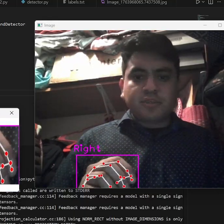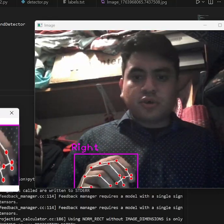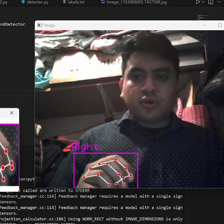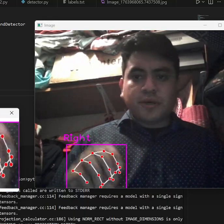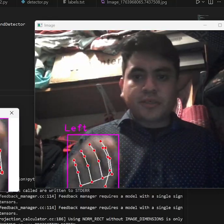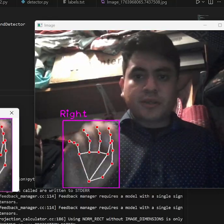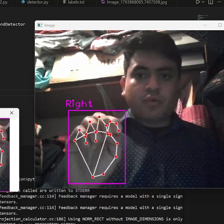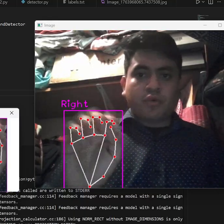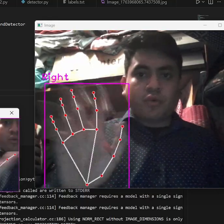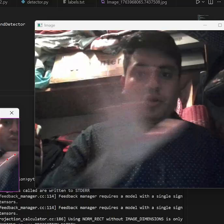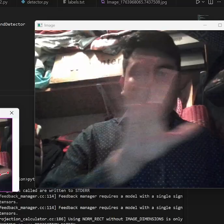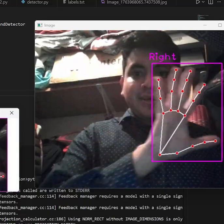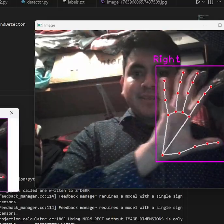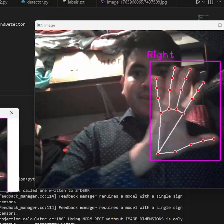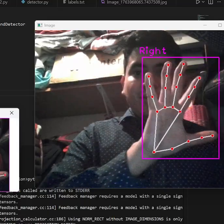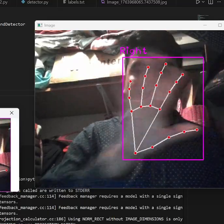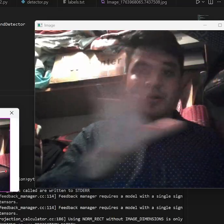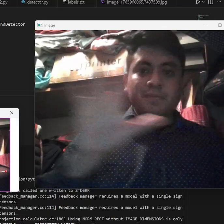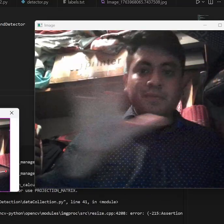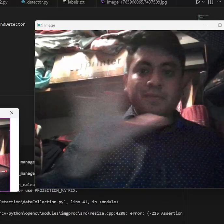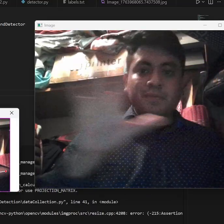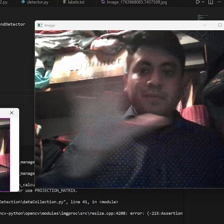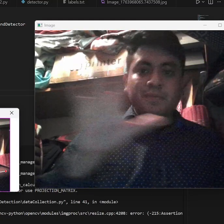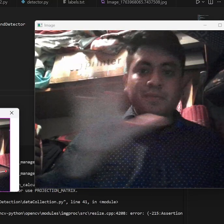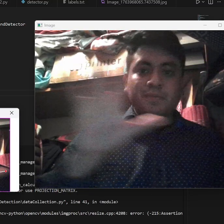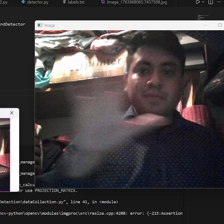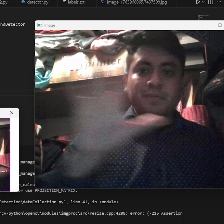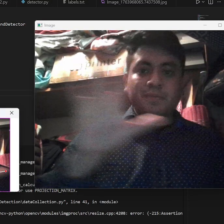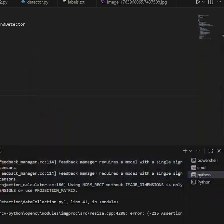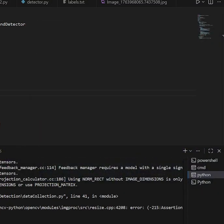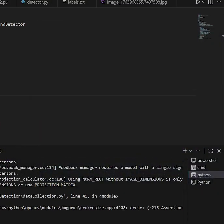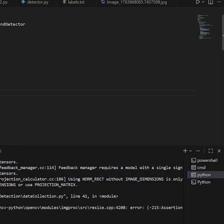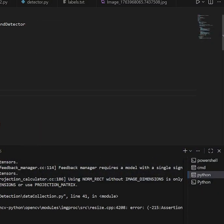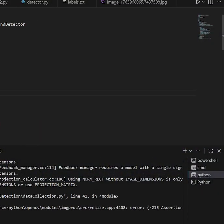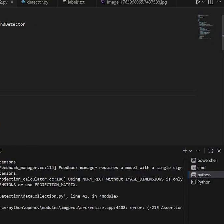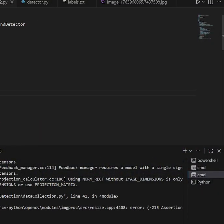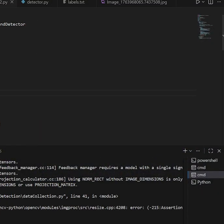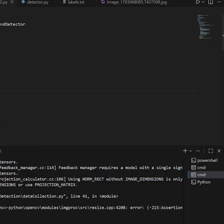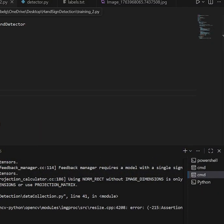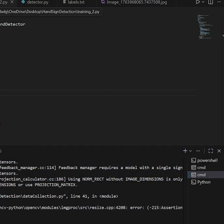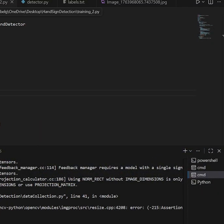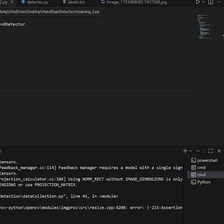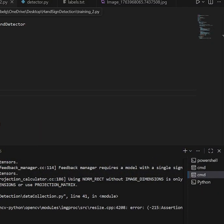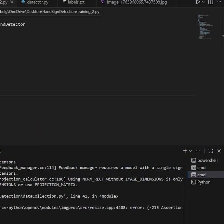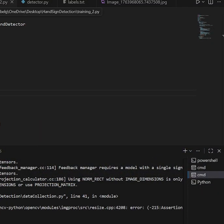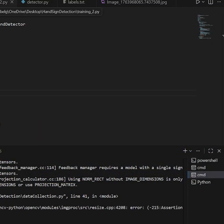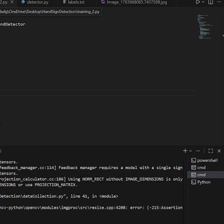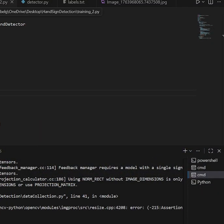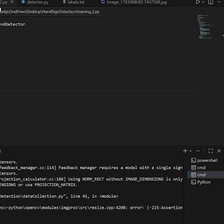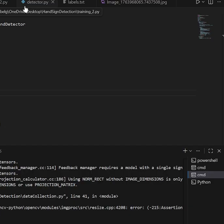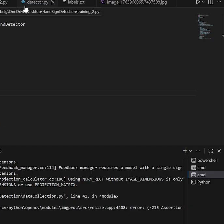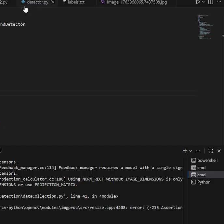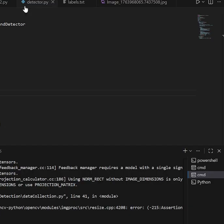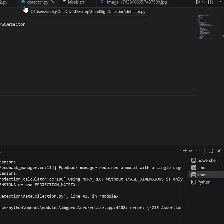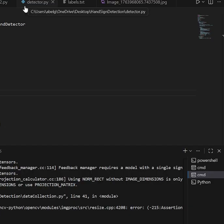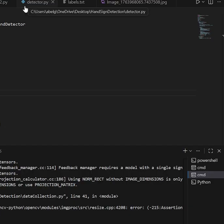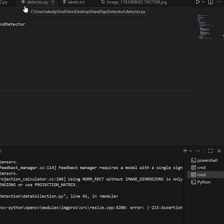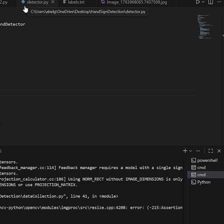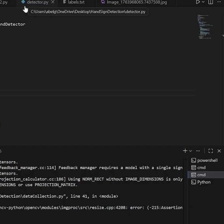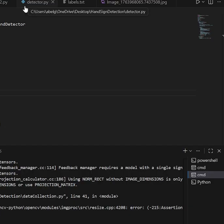me just go exit out real quick. It's a little bug, but let me see. Yeah, and that really didn't matter too much. It was just mostly just